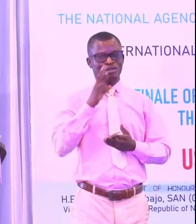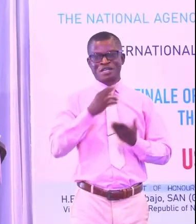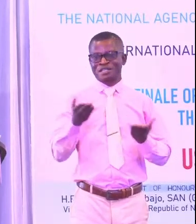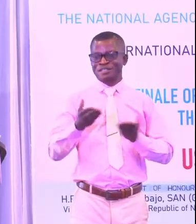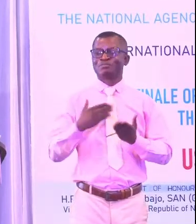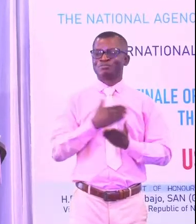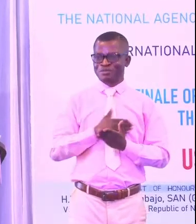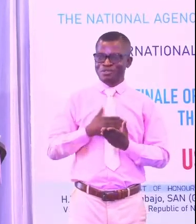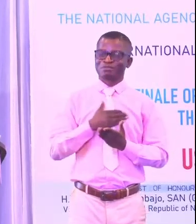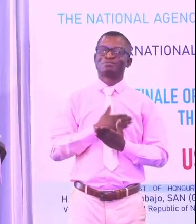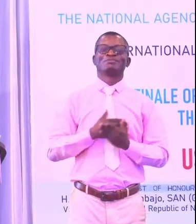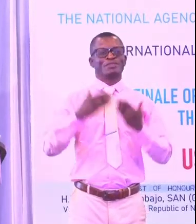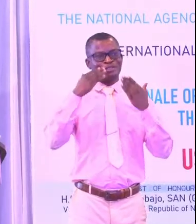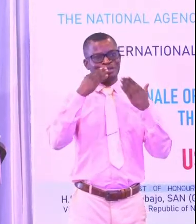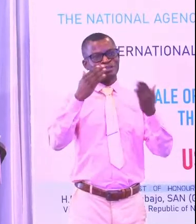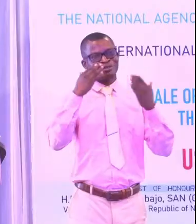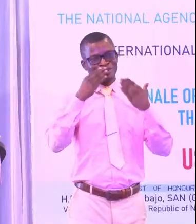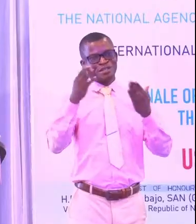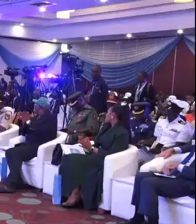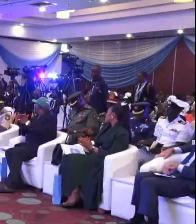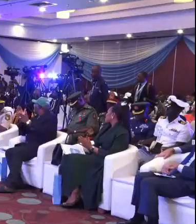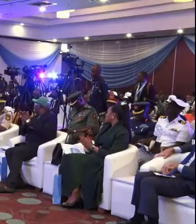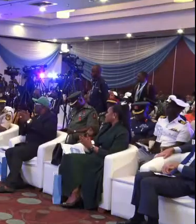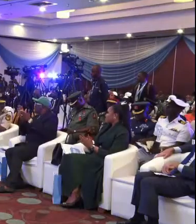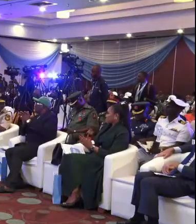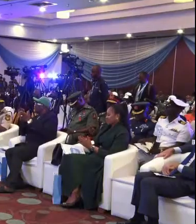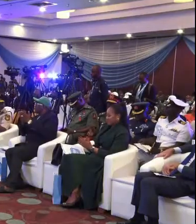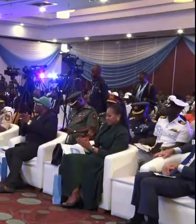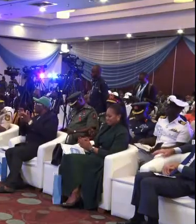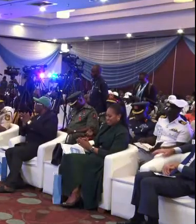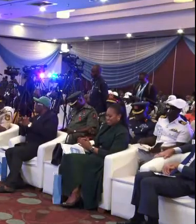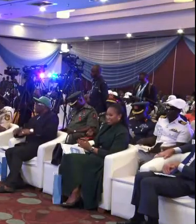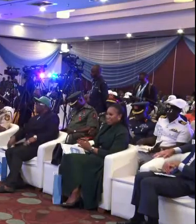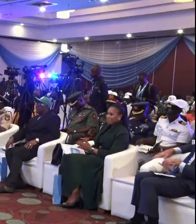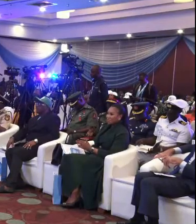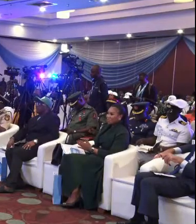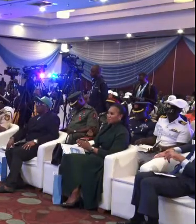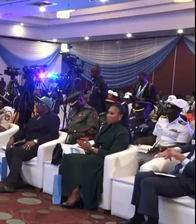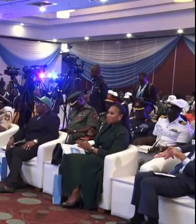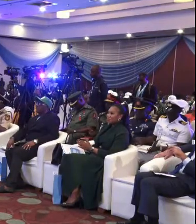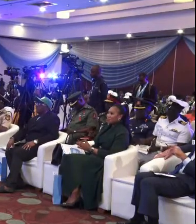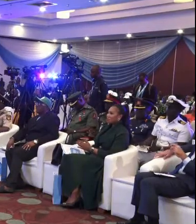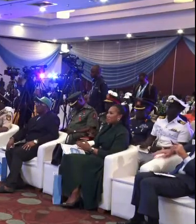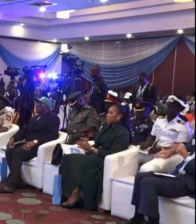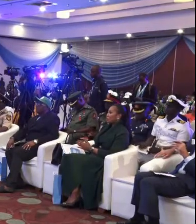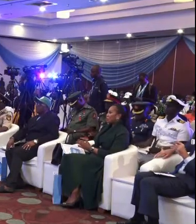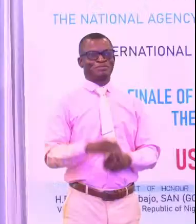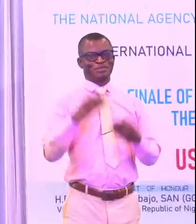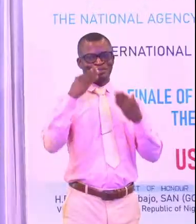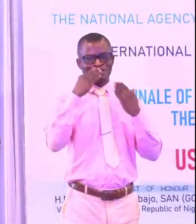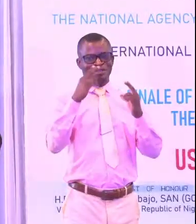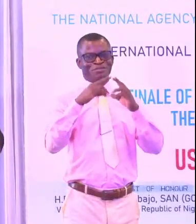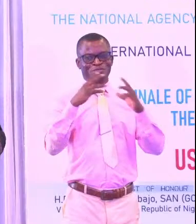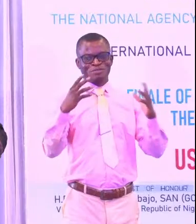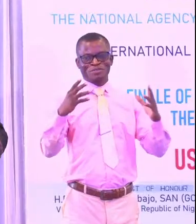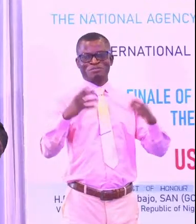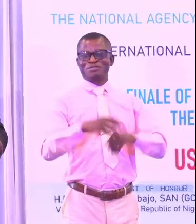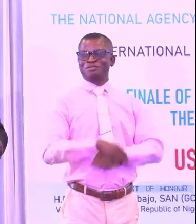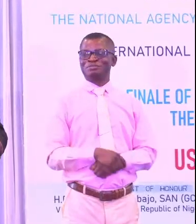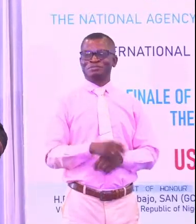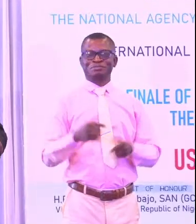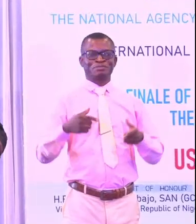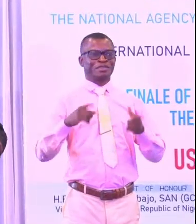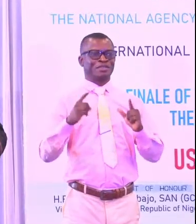here. Please thank them with an applause. They have agreed to stay. Thank you very much. Let